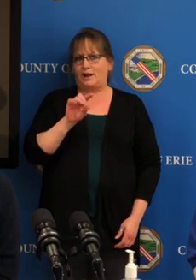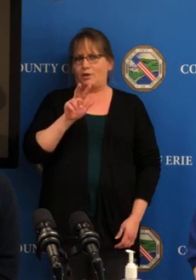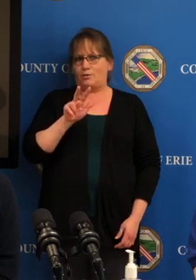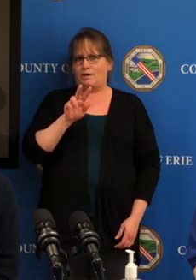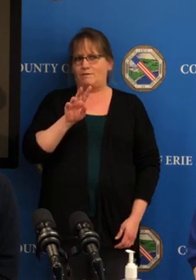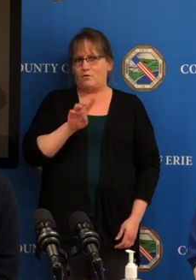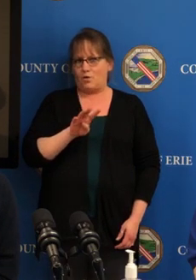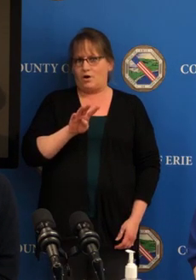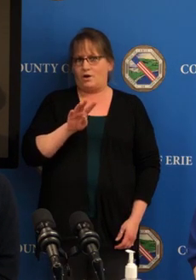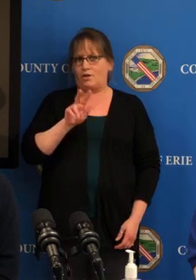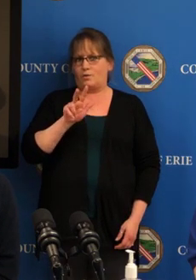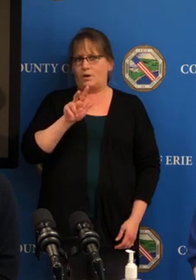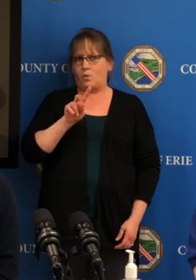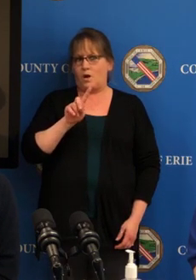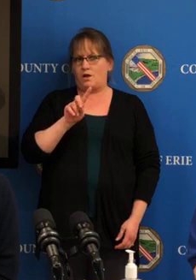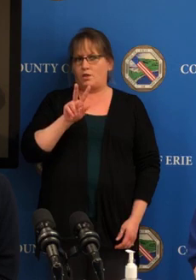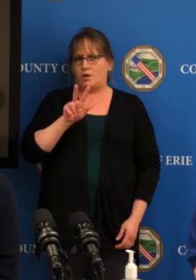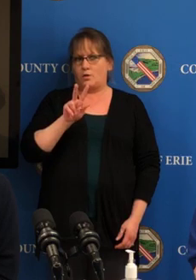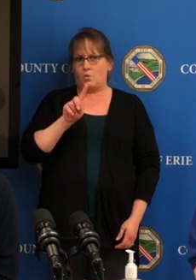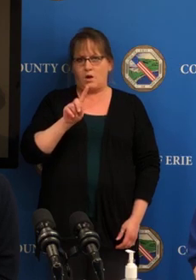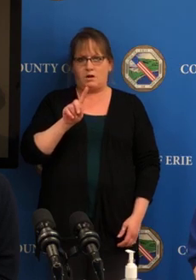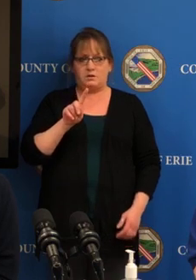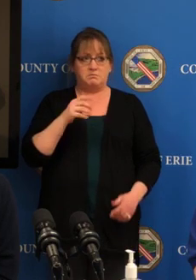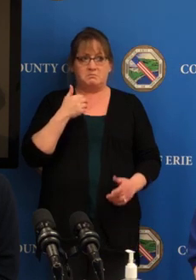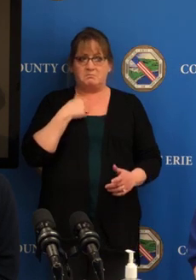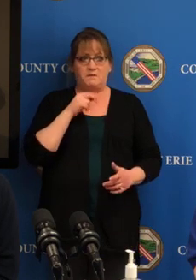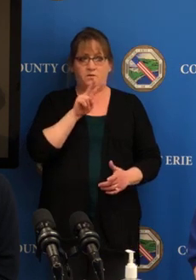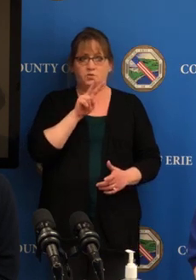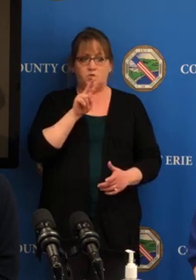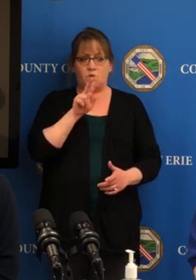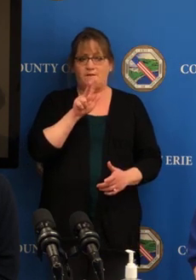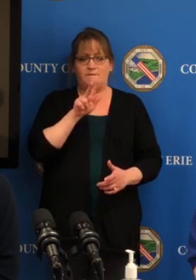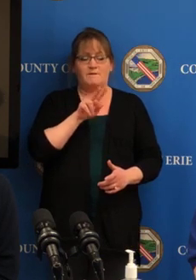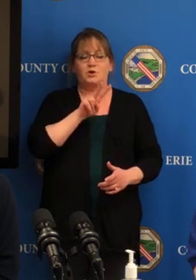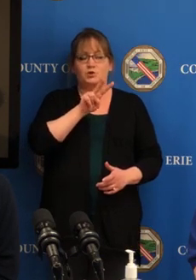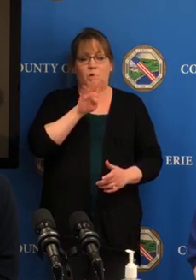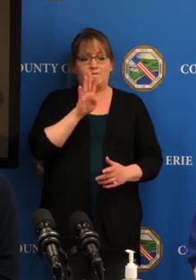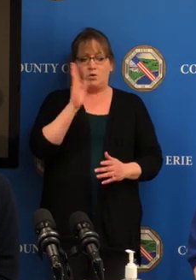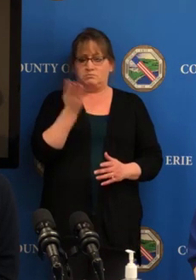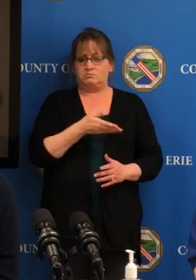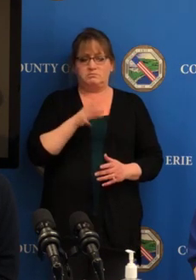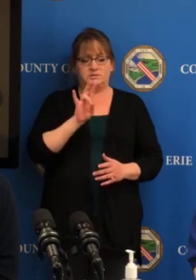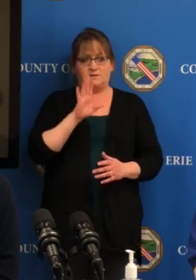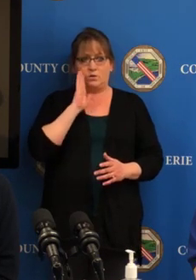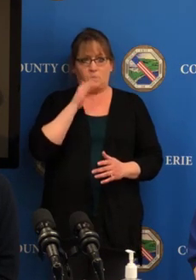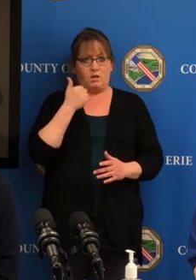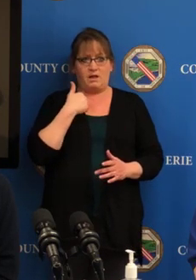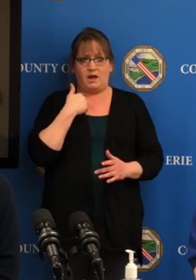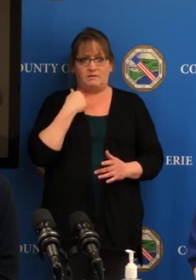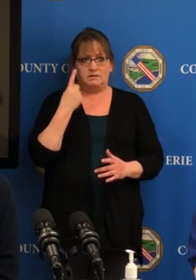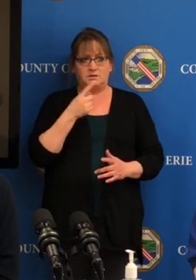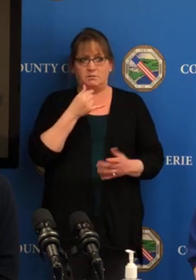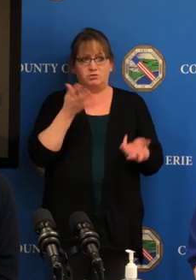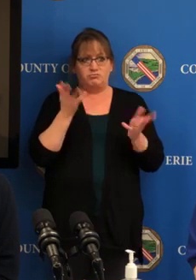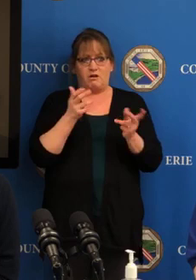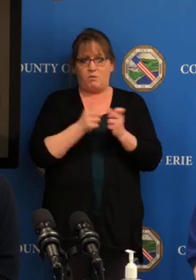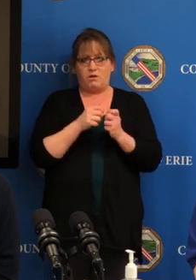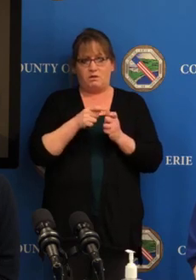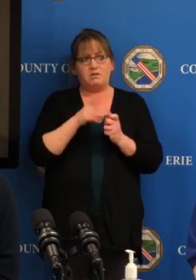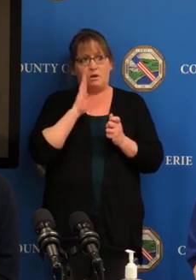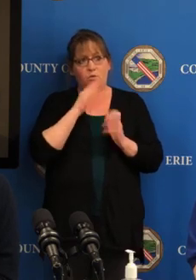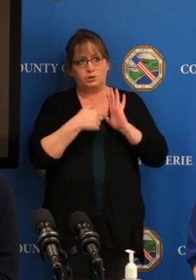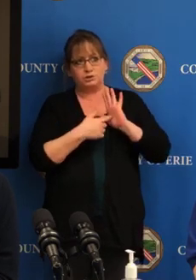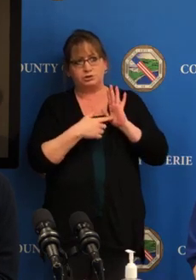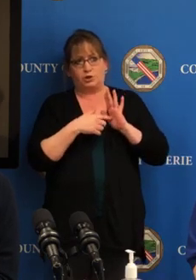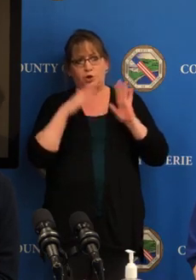716-834-3131, the number on the screen, and it's manned 24 hours a day, every day of the year, and someone will be there to show you that hope is available.